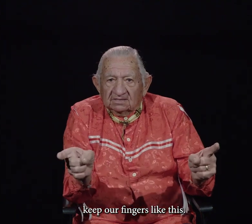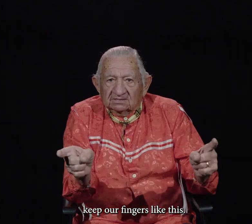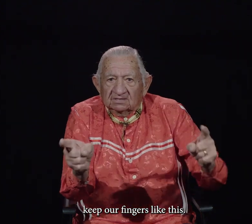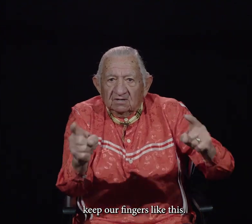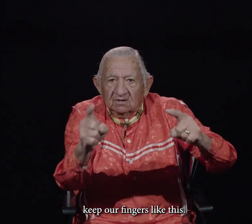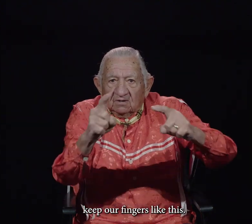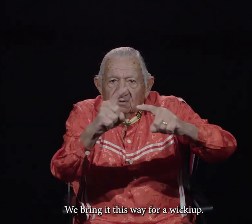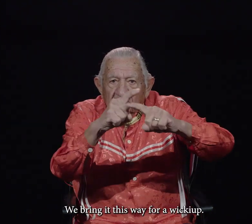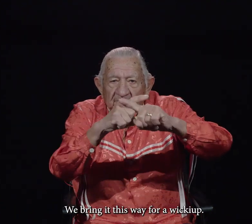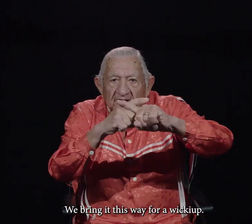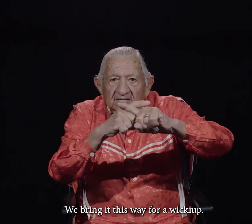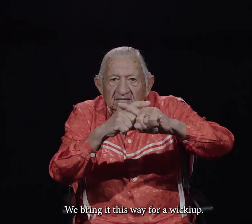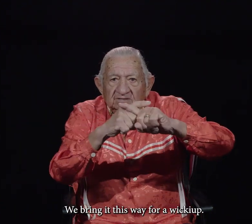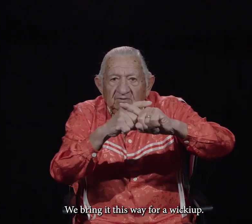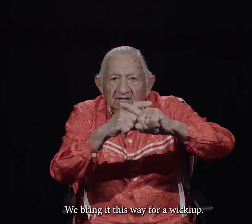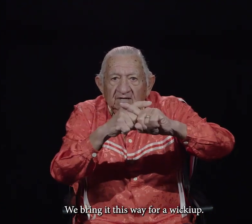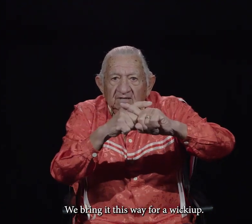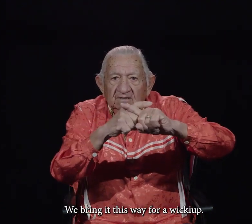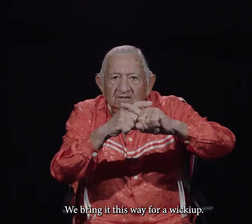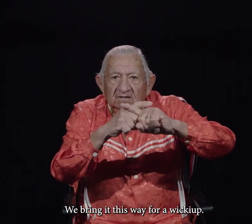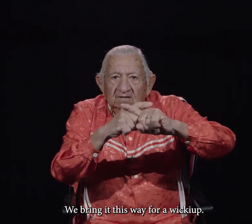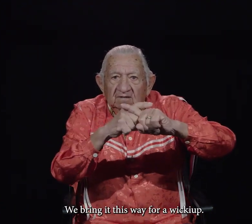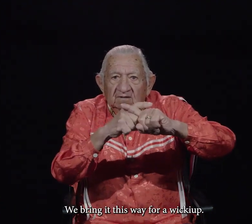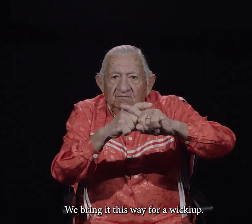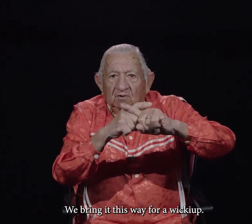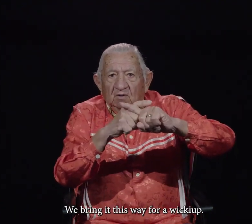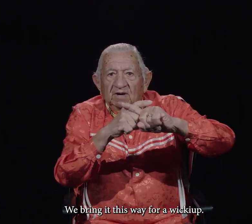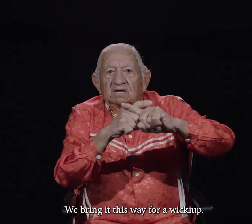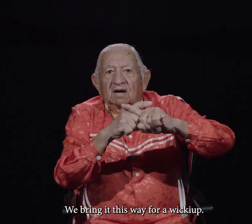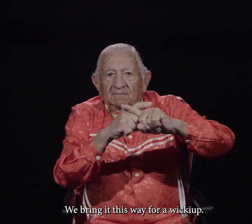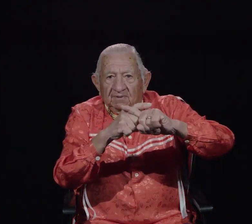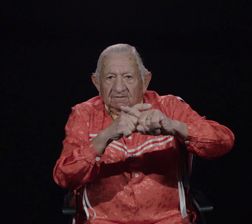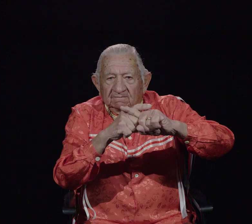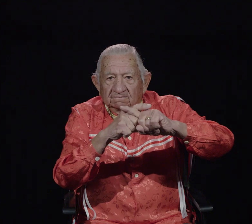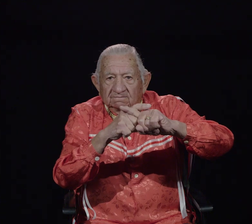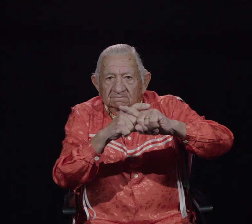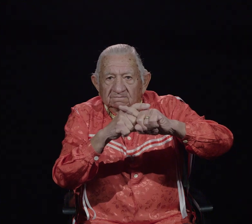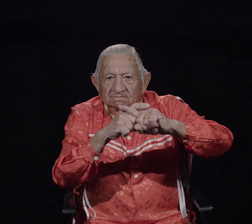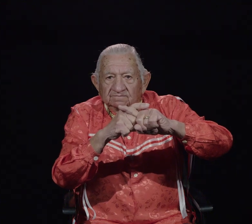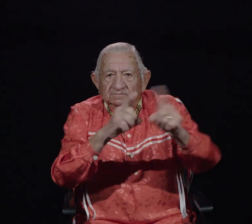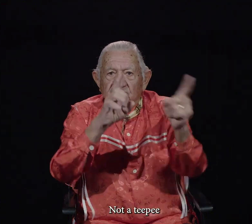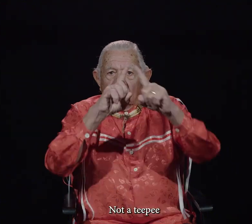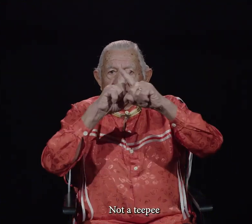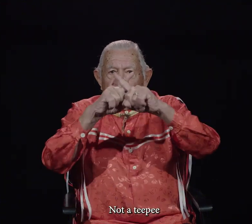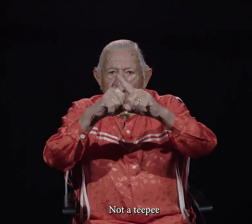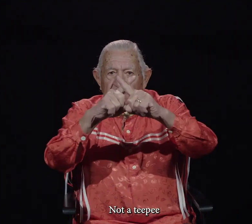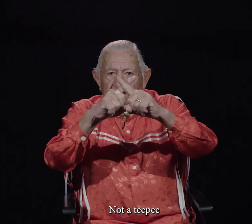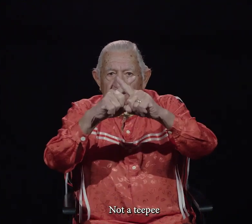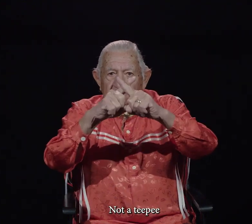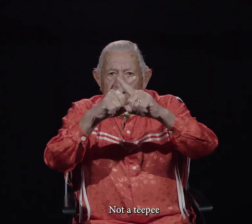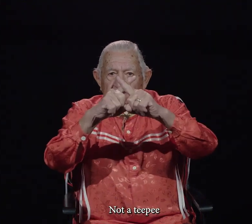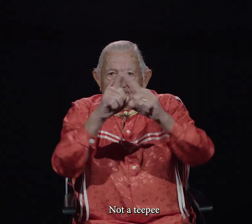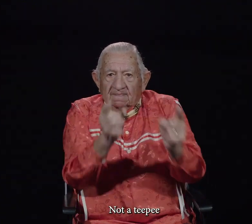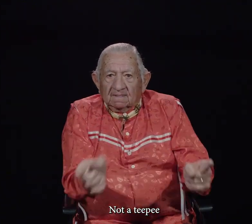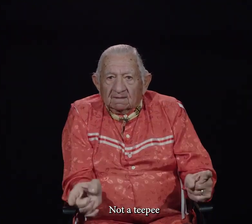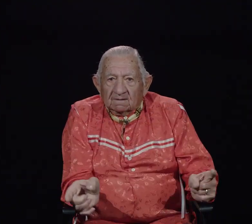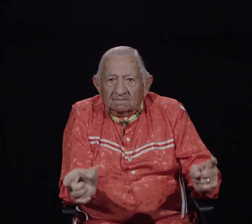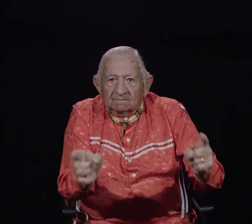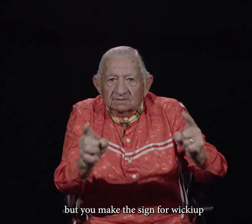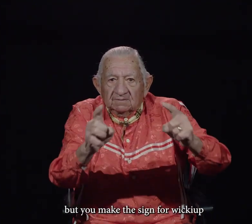this. We bring it this way for a wickiup. Not a teepee, but you